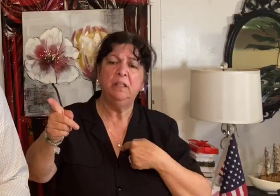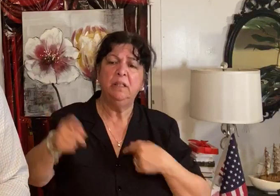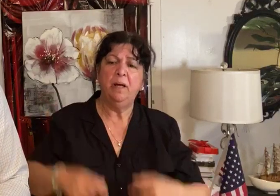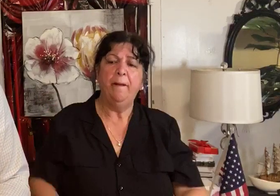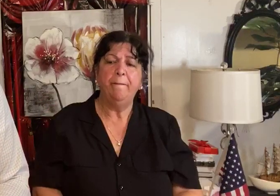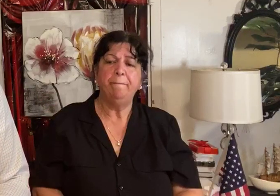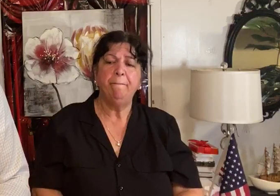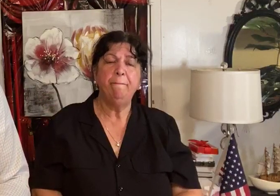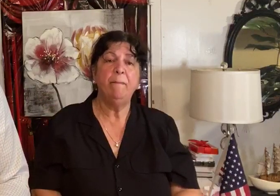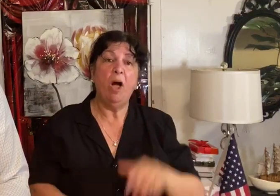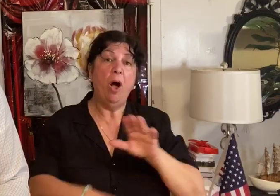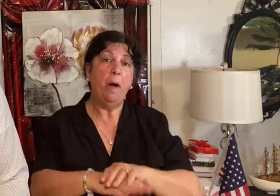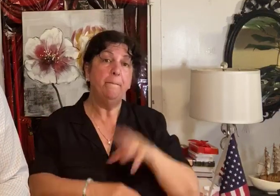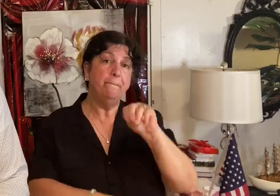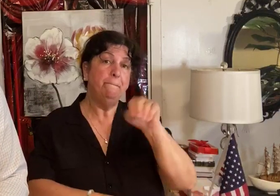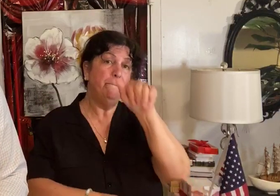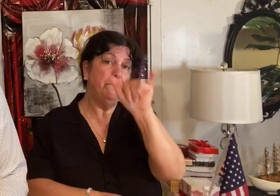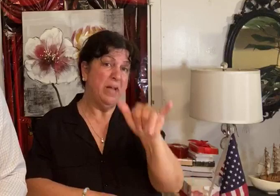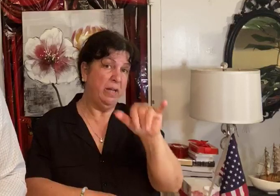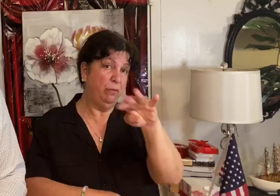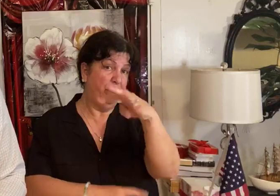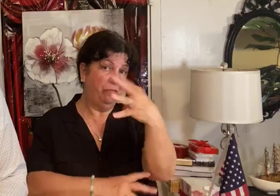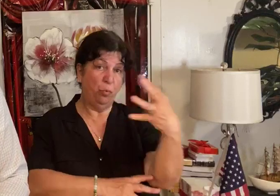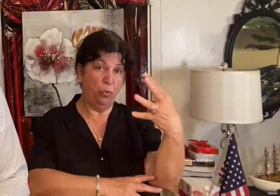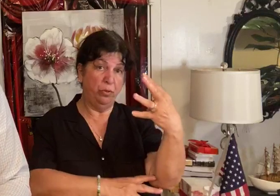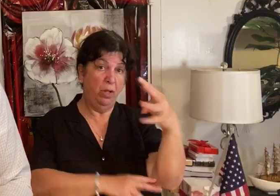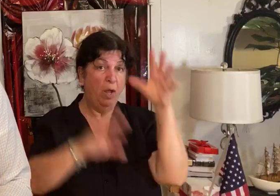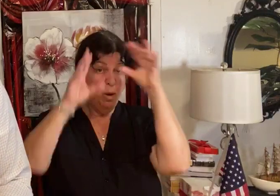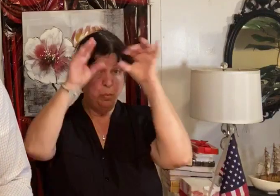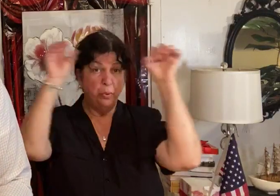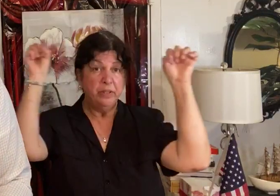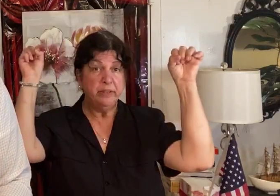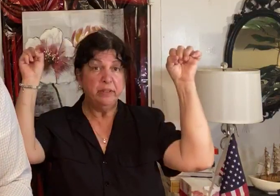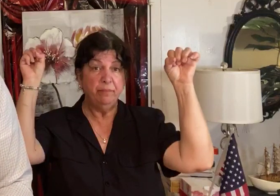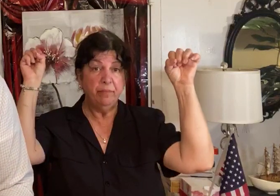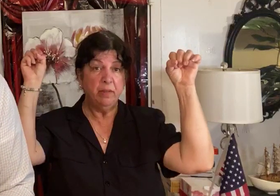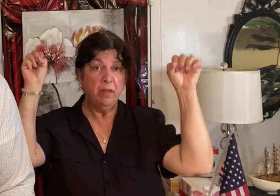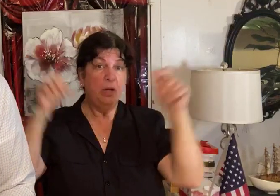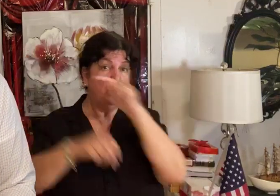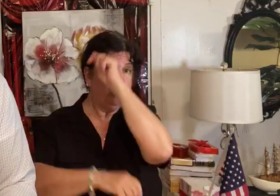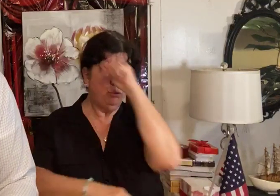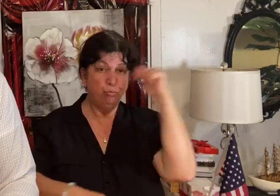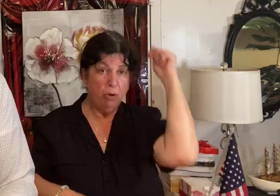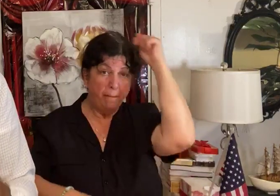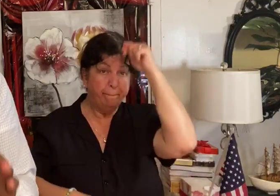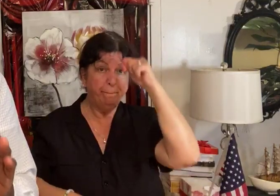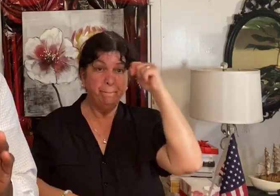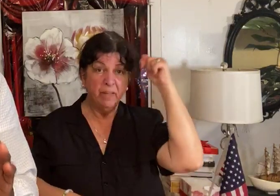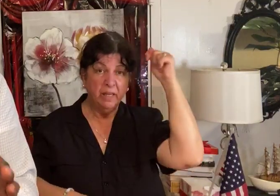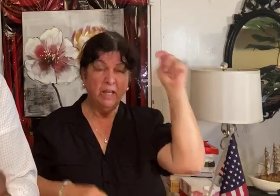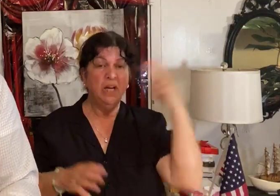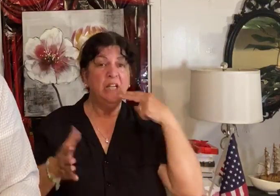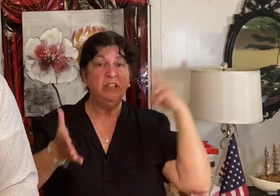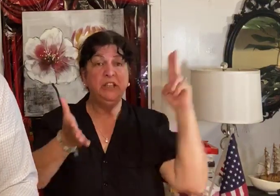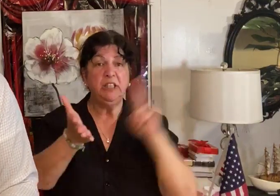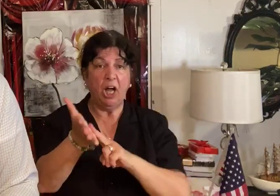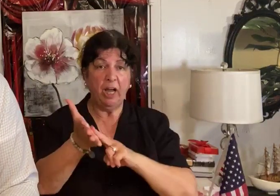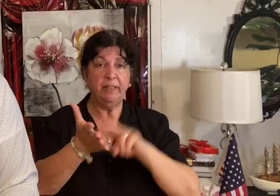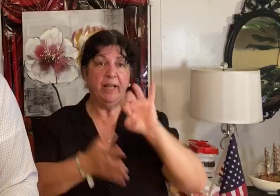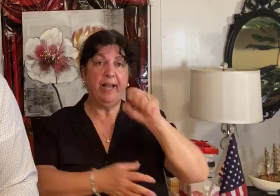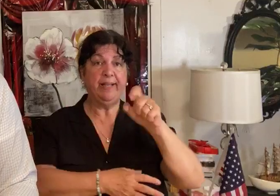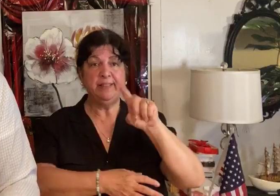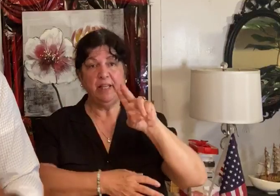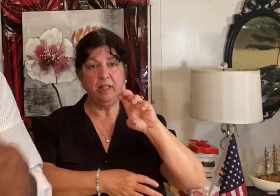On May the 4th, the president, President Trump, signed an executive